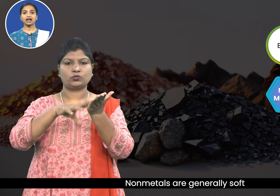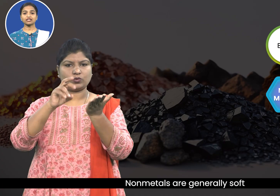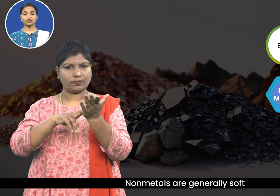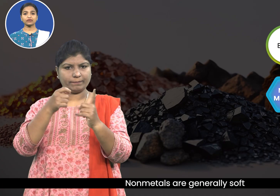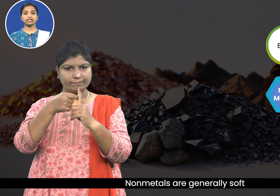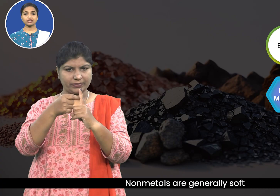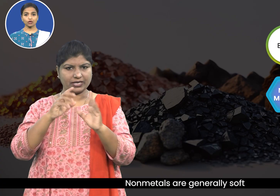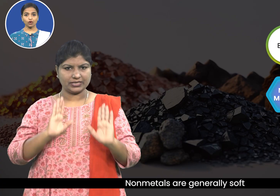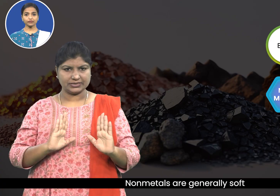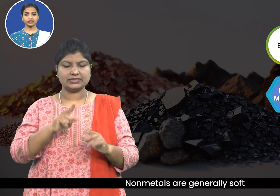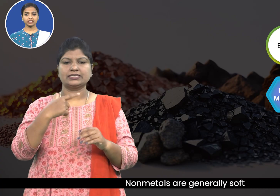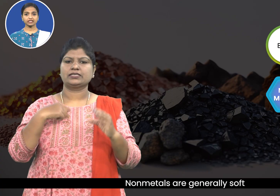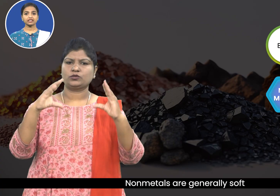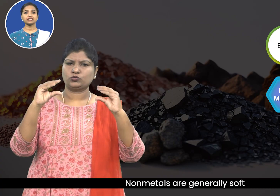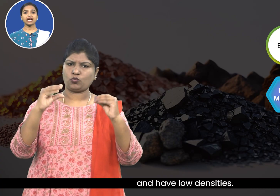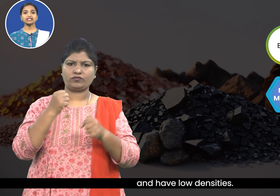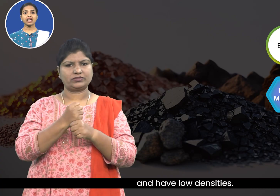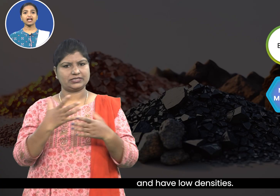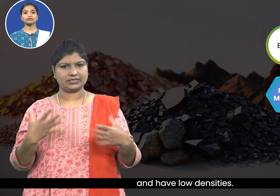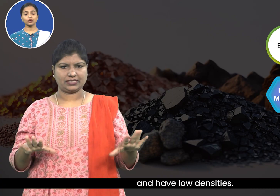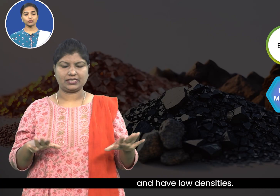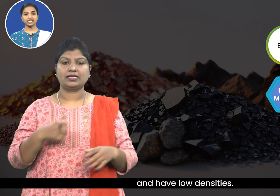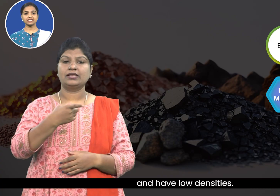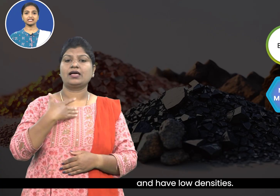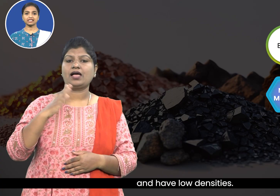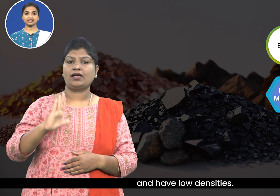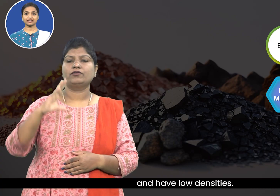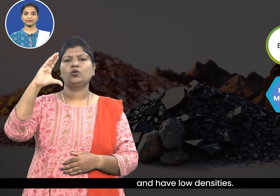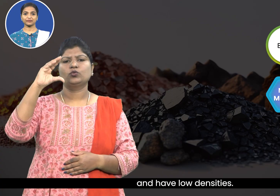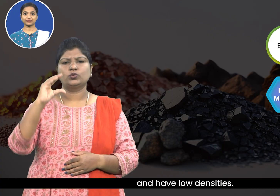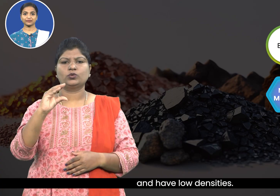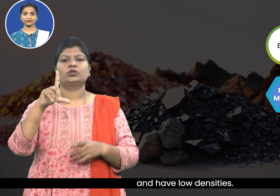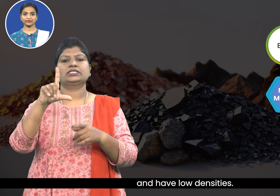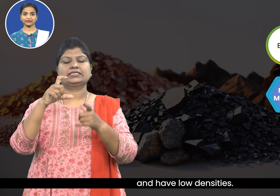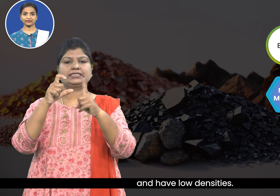Non-metals are generally soft and have low densities.